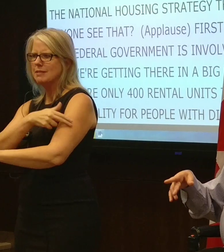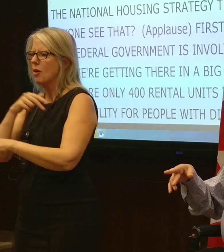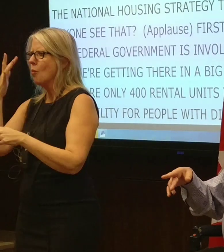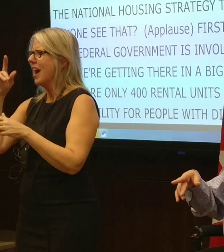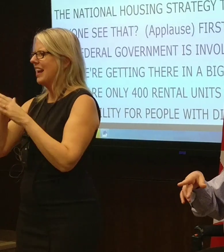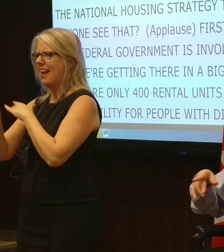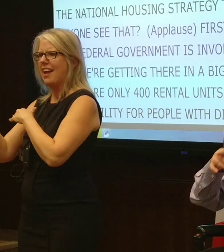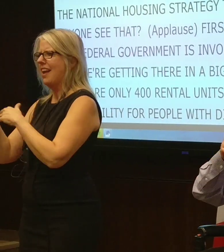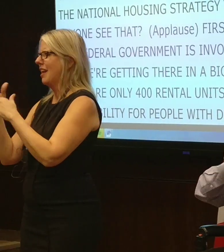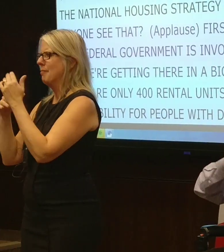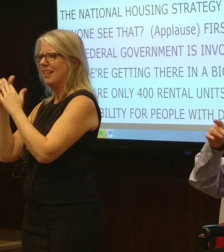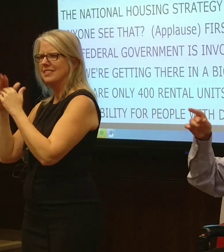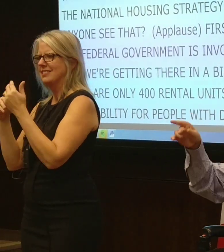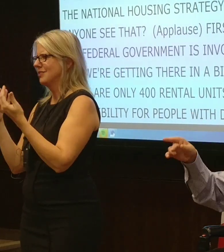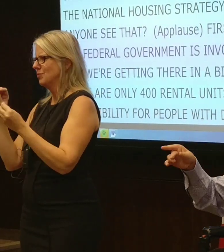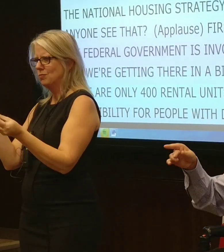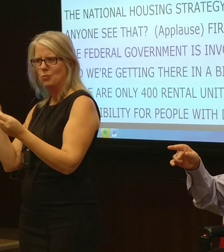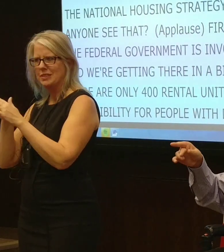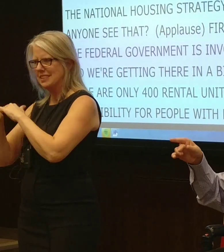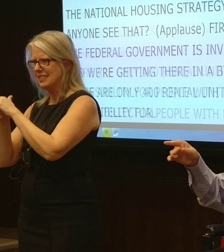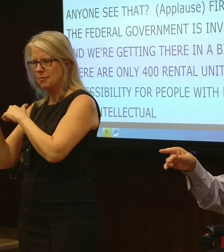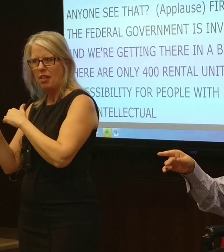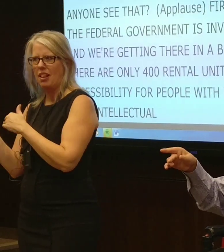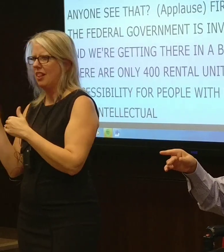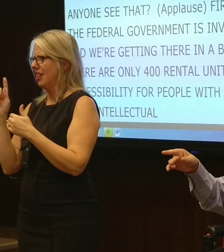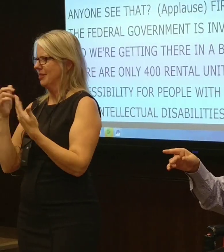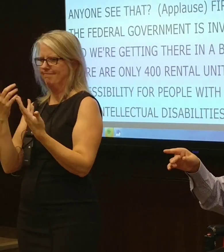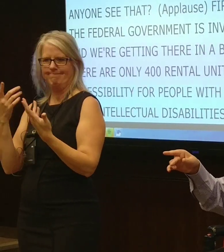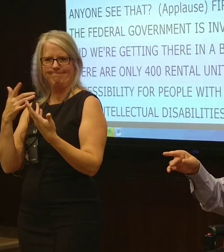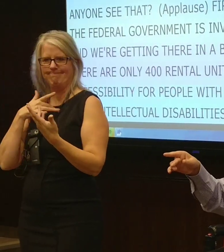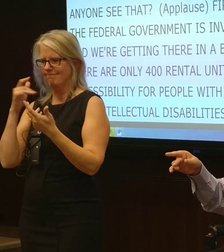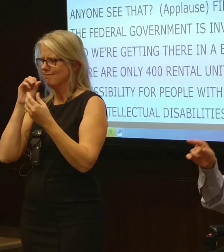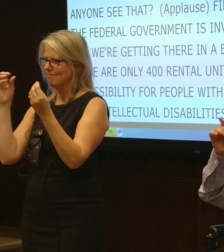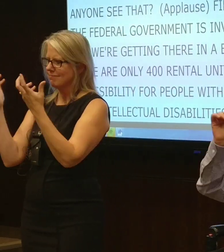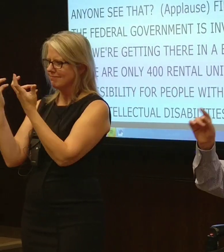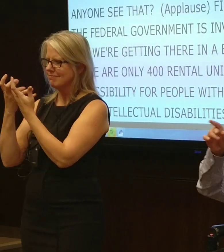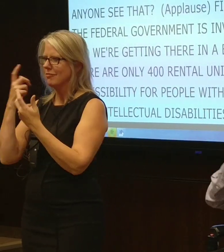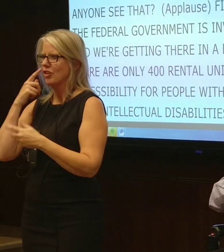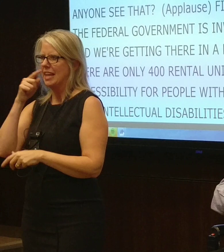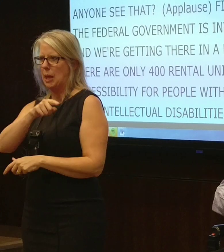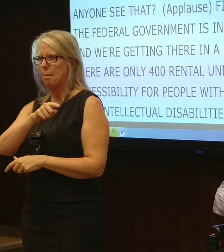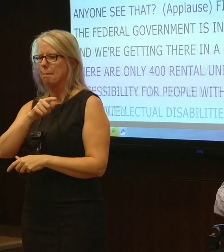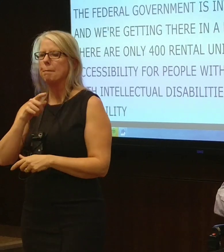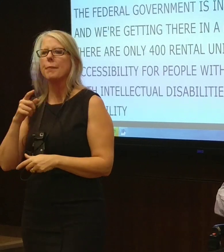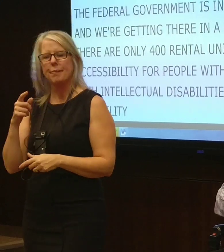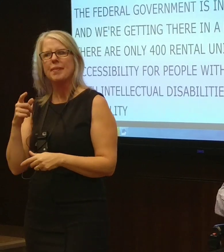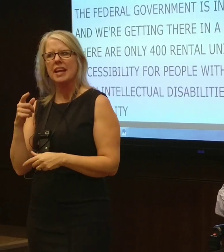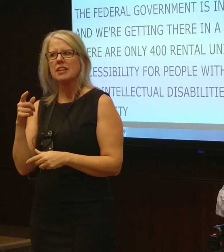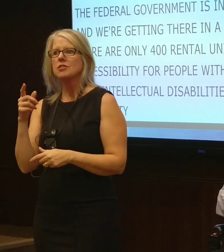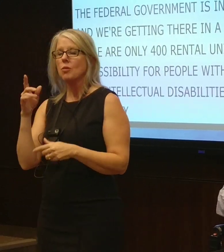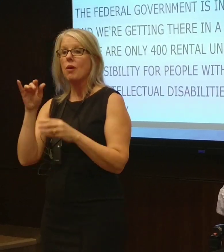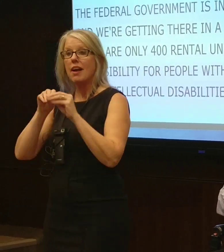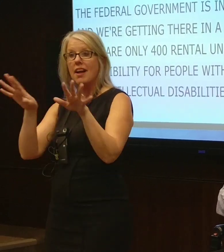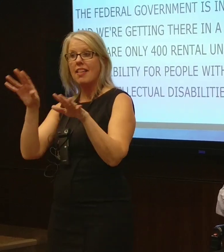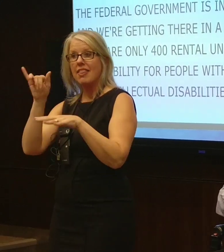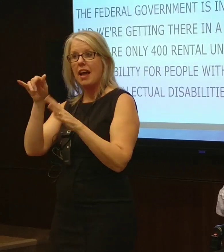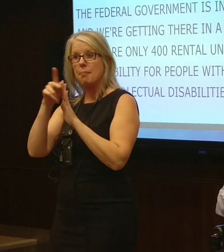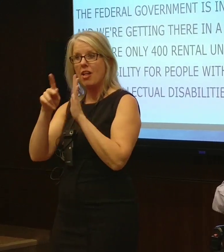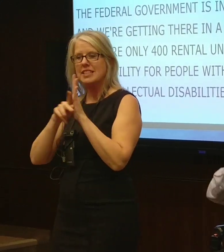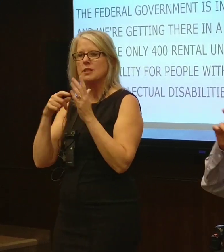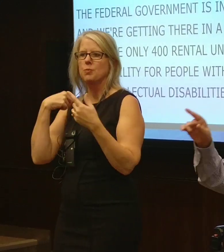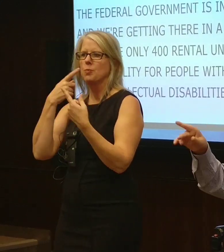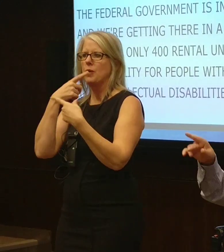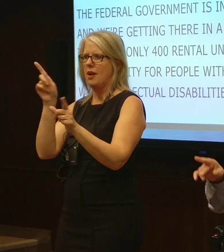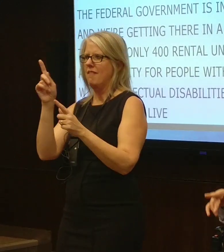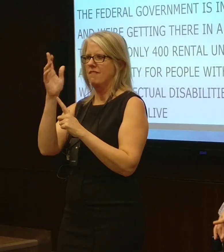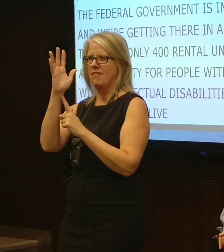with intellectual disabilities who do not have the ability to build their lives. In that release of that policy, we announced